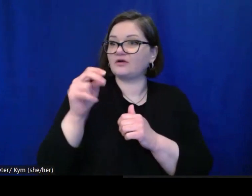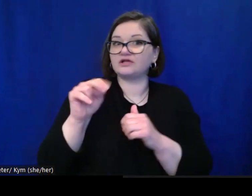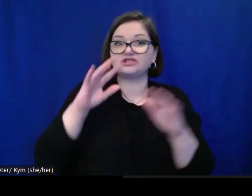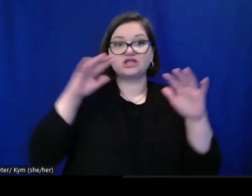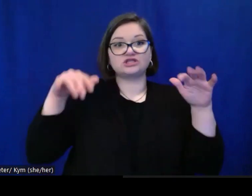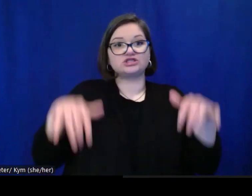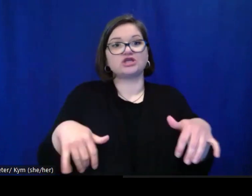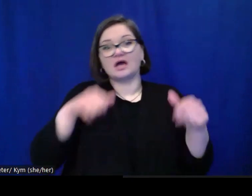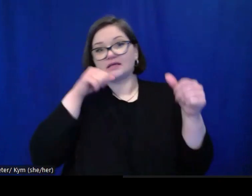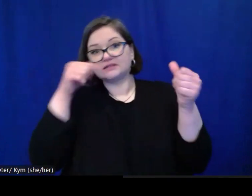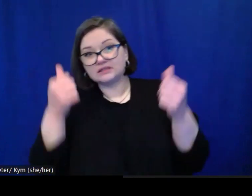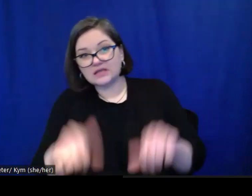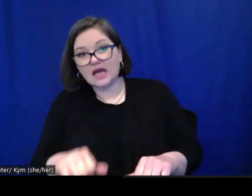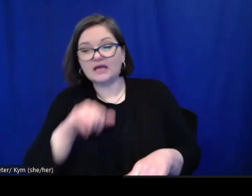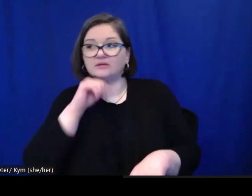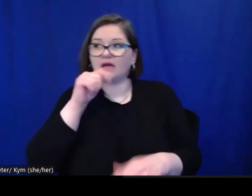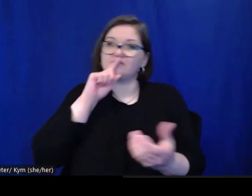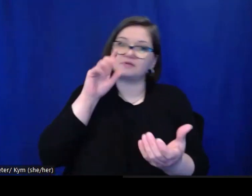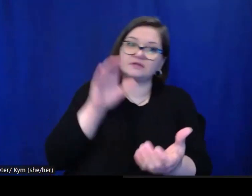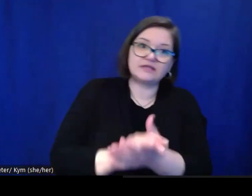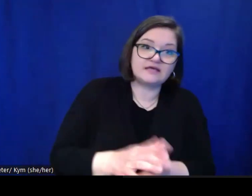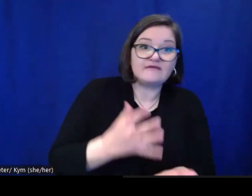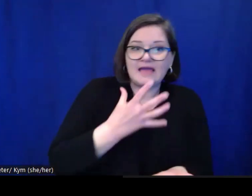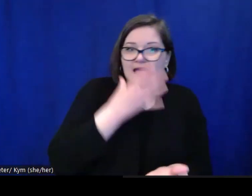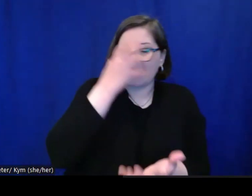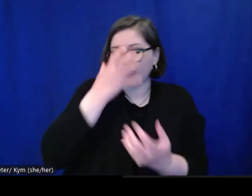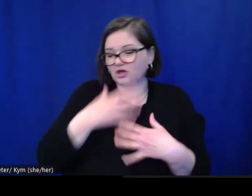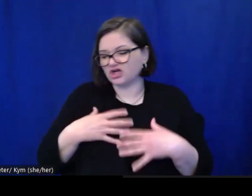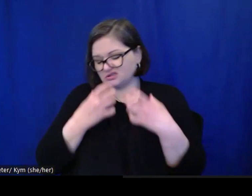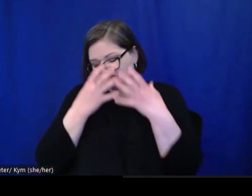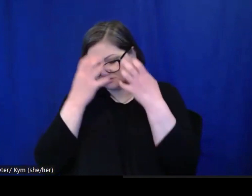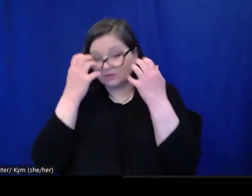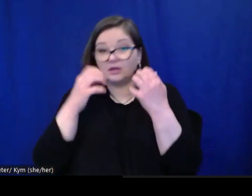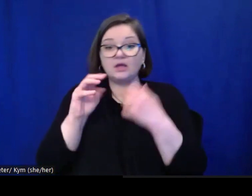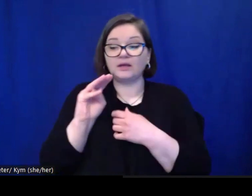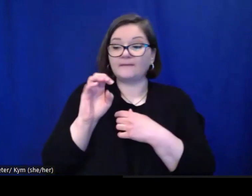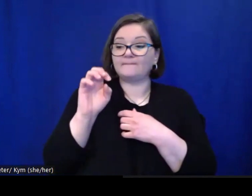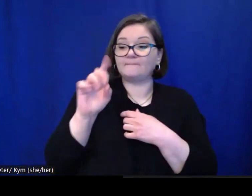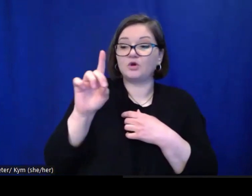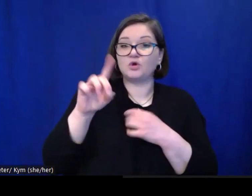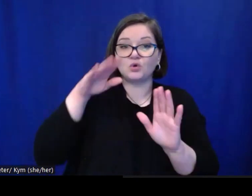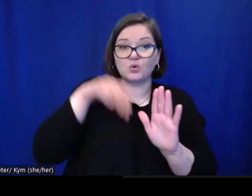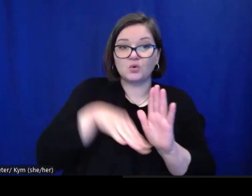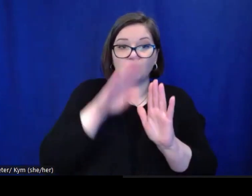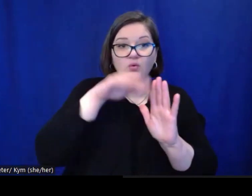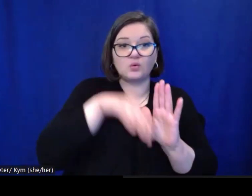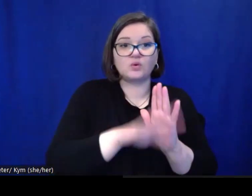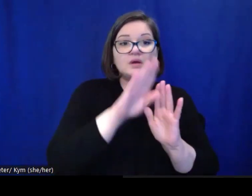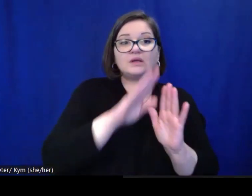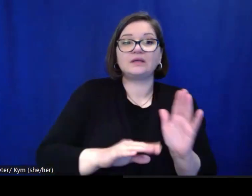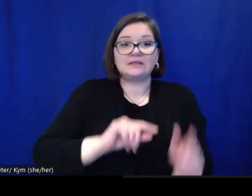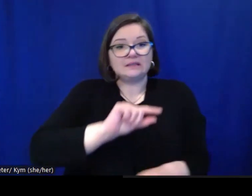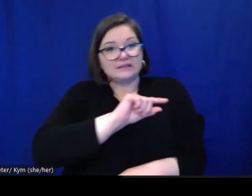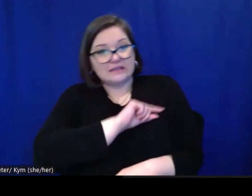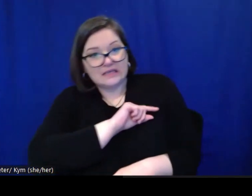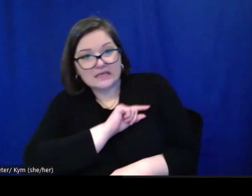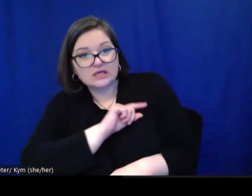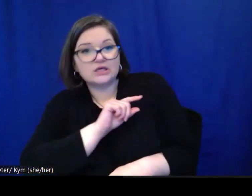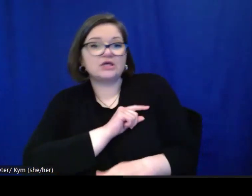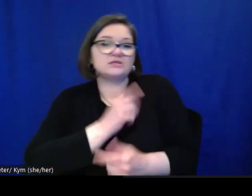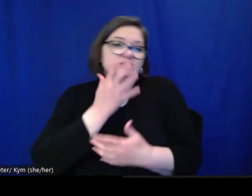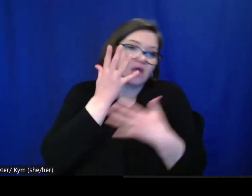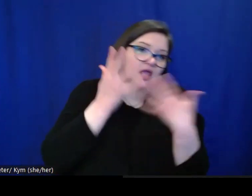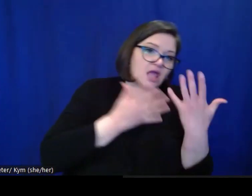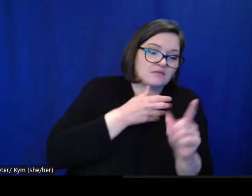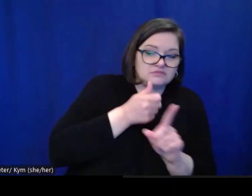denial, disbelief, anger, irritability, mood swings, guilt, shame, and self-blame,